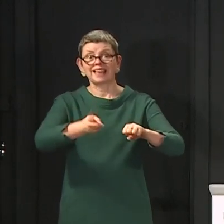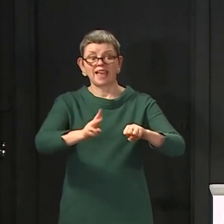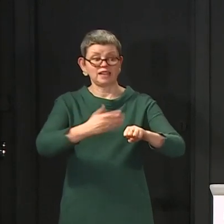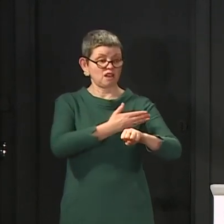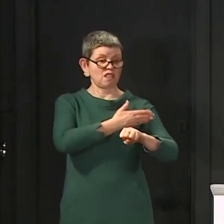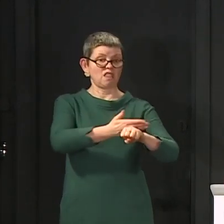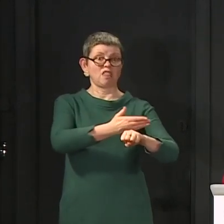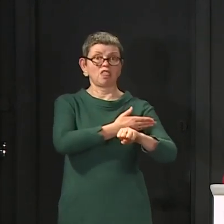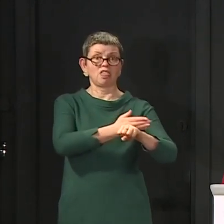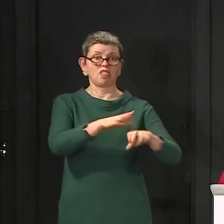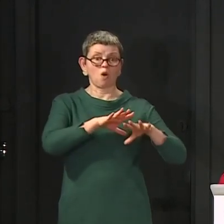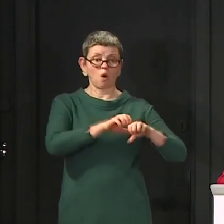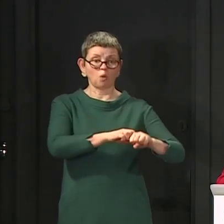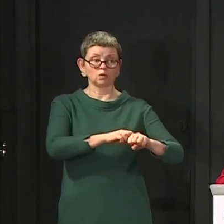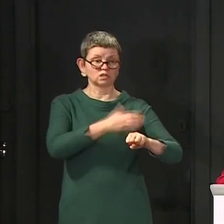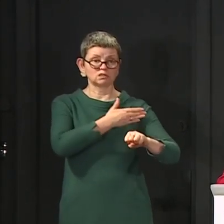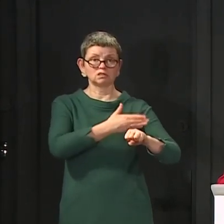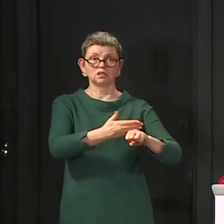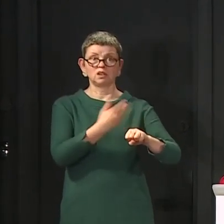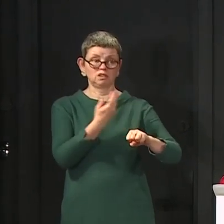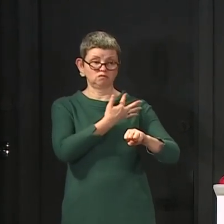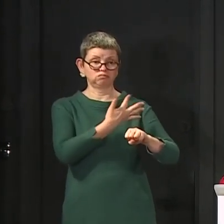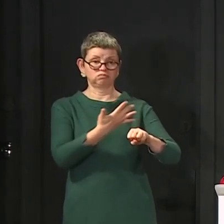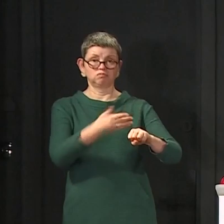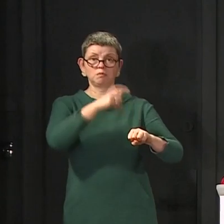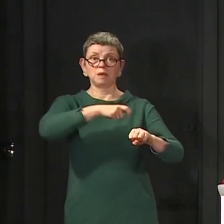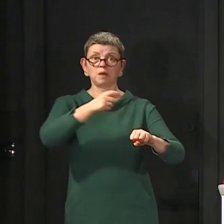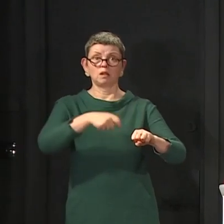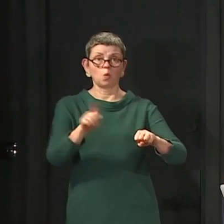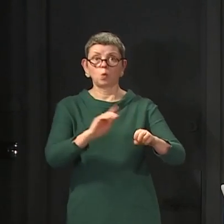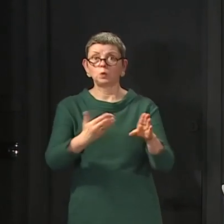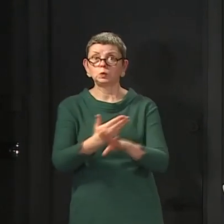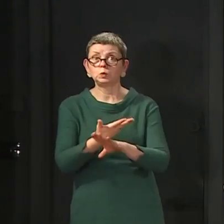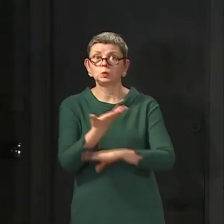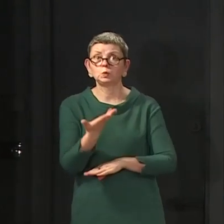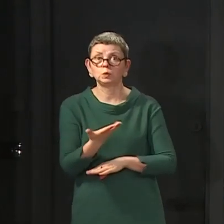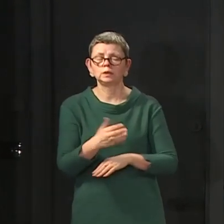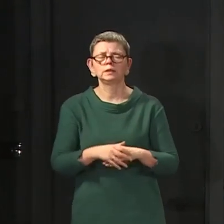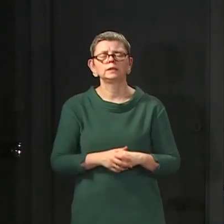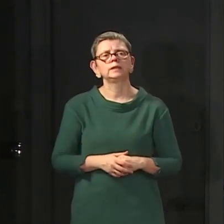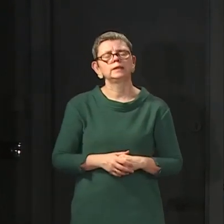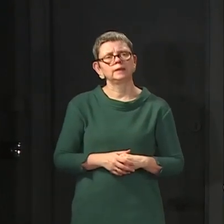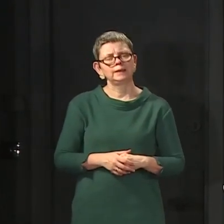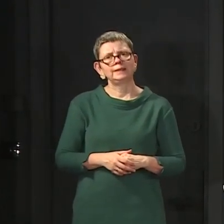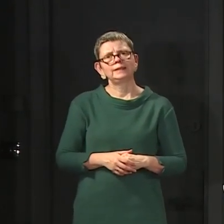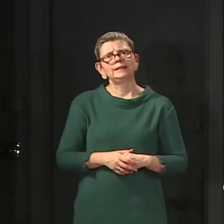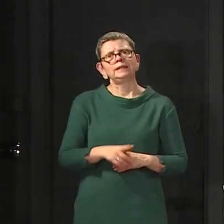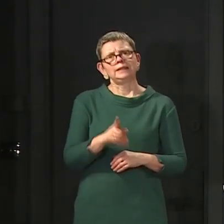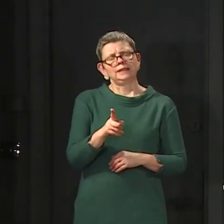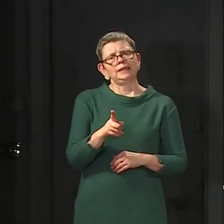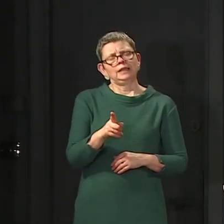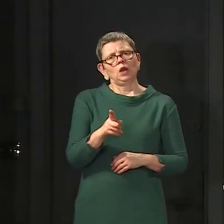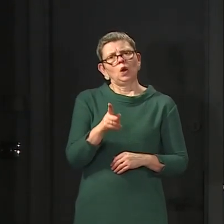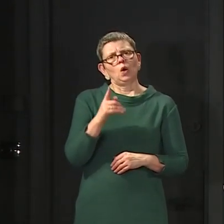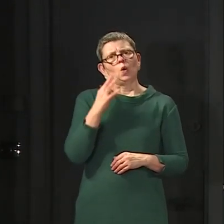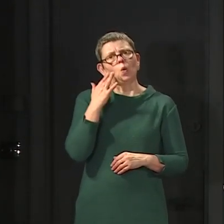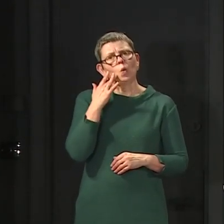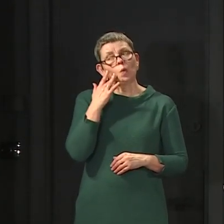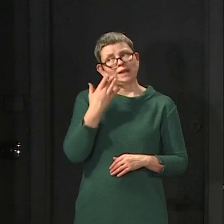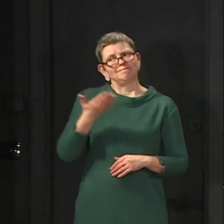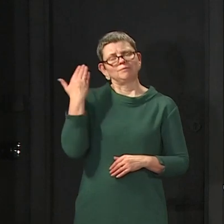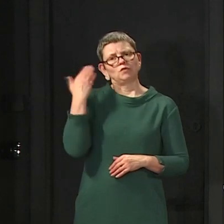backlog? Well, I'm sure you heard when we set out the regrettable decision to have to pause the